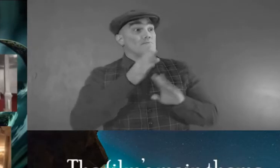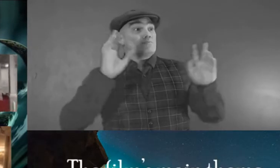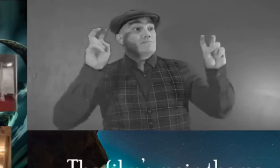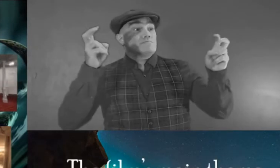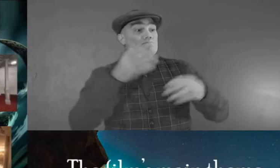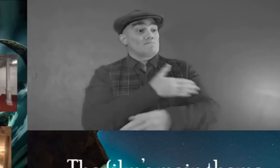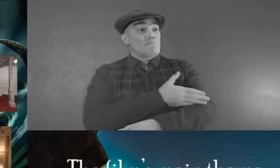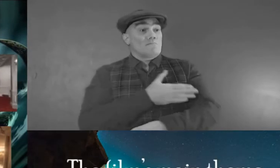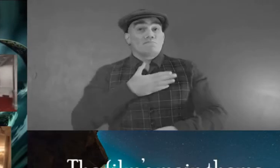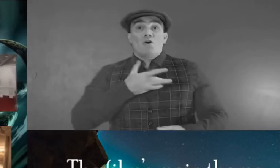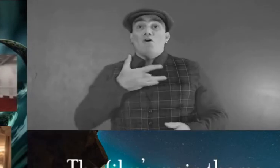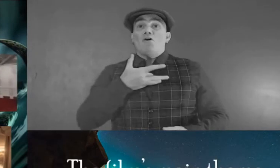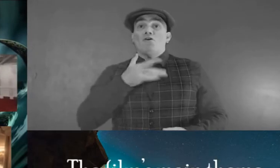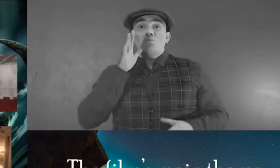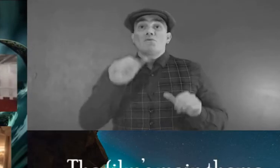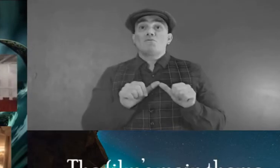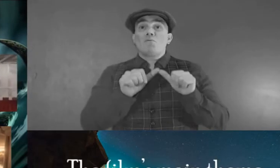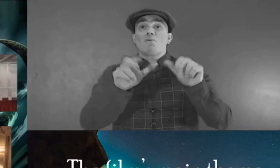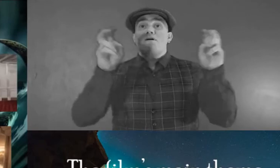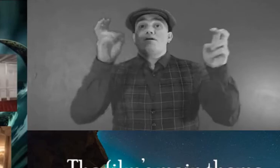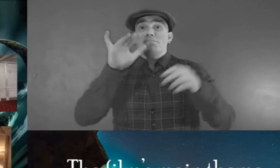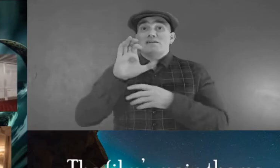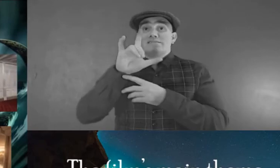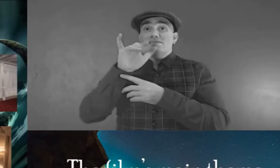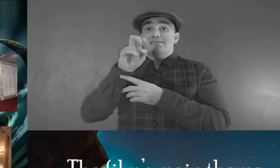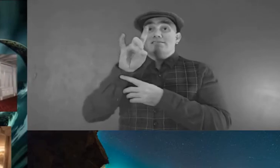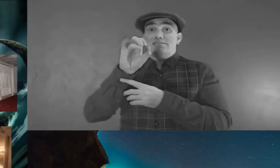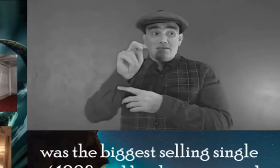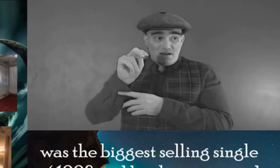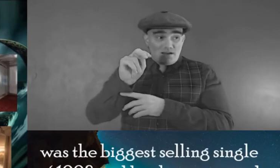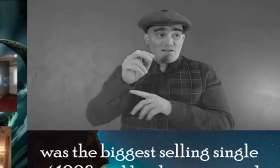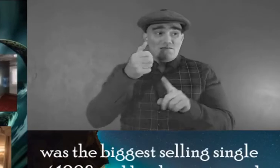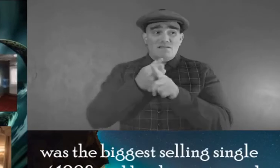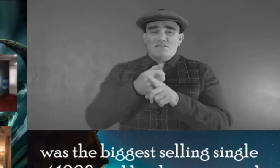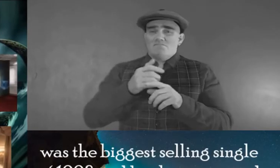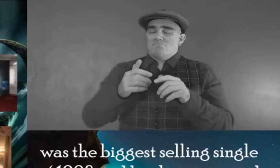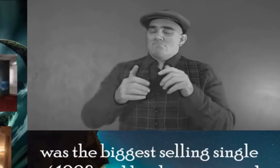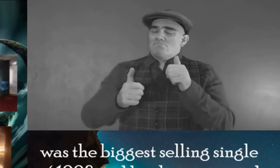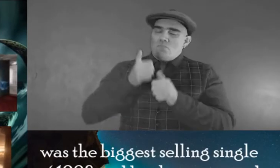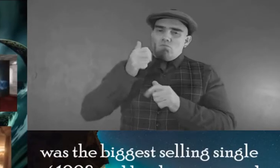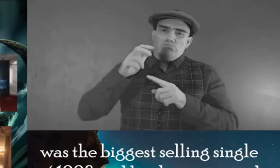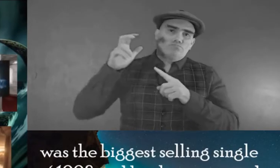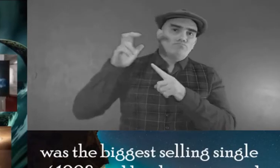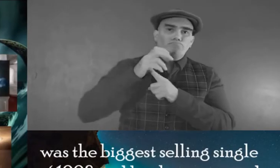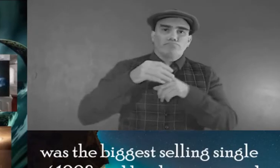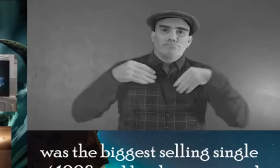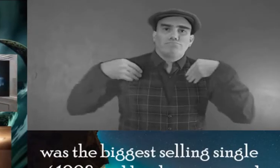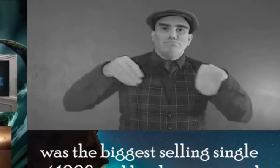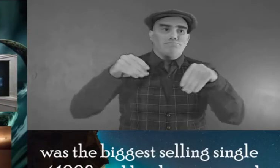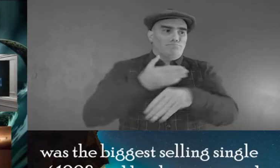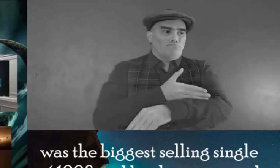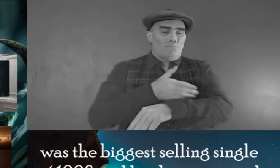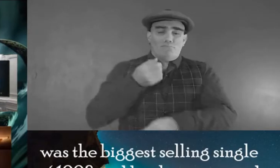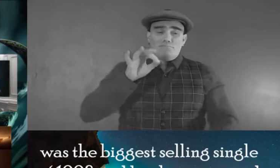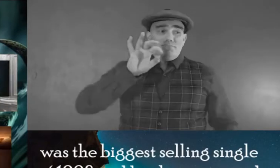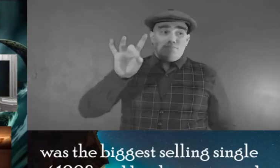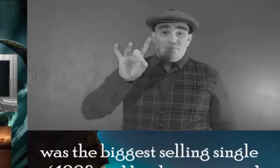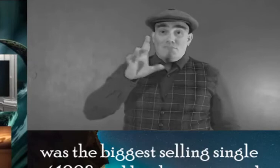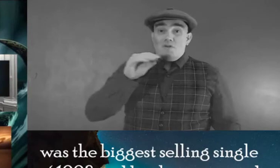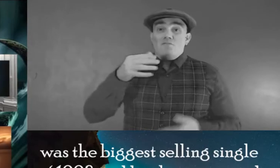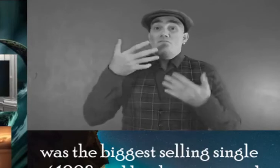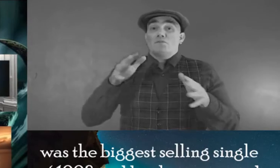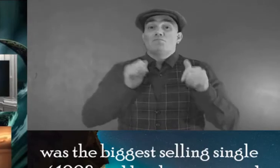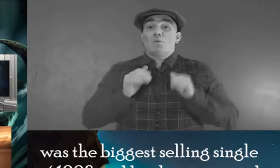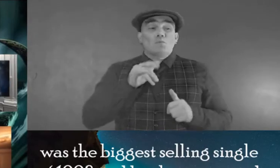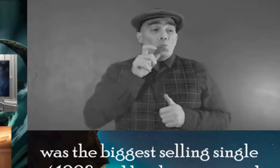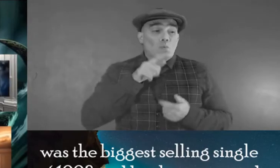song, My Heart Will Go On, by Celine Dion, was the biggest selling single in 1998 and has